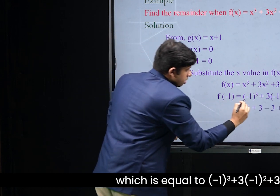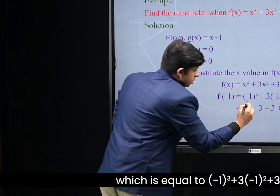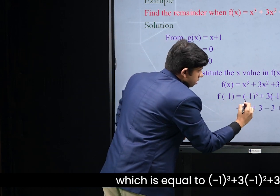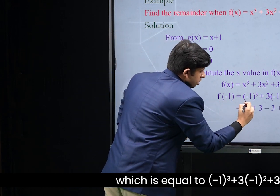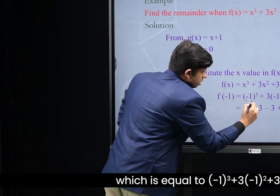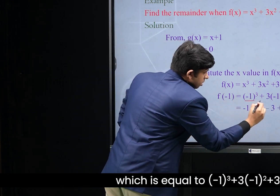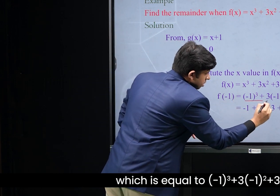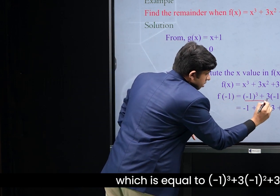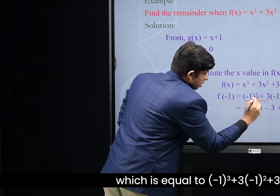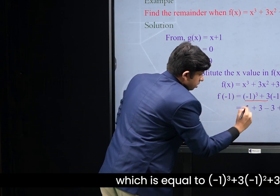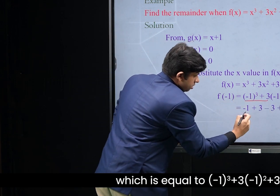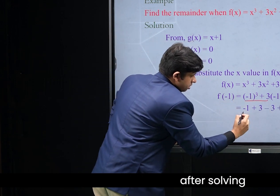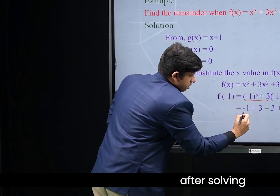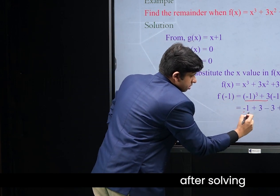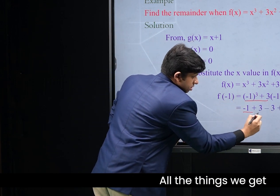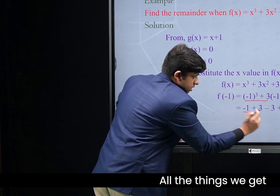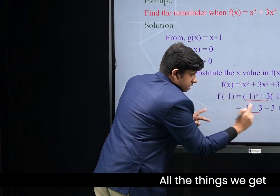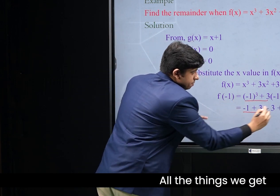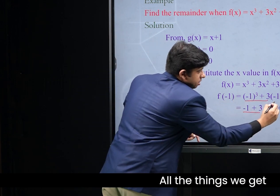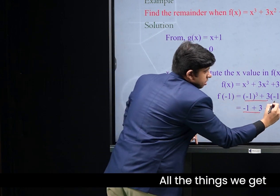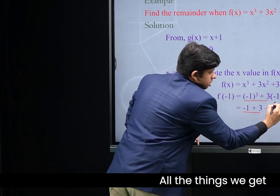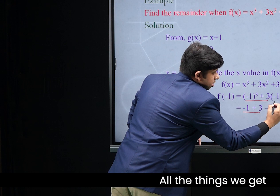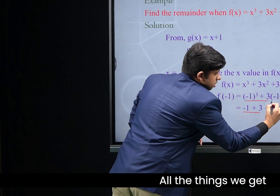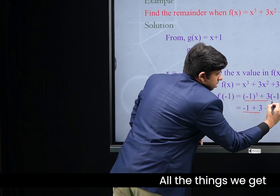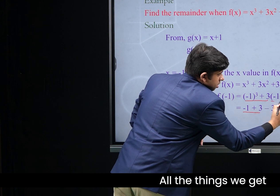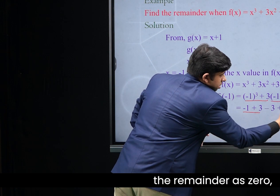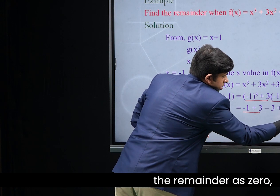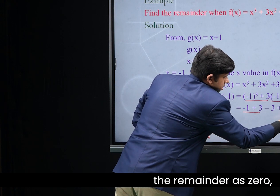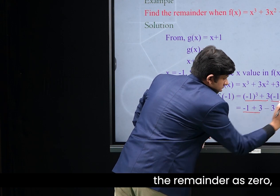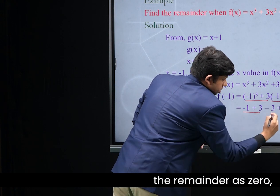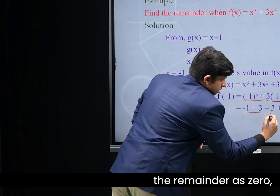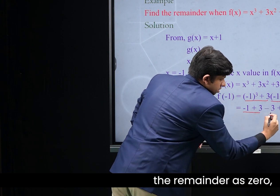plus 1. After solving all the things, we get the remainder as 0.